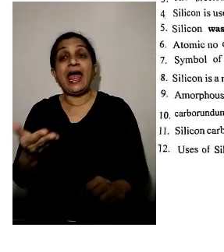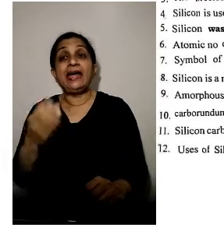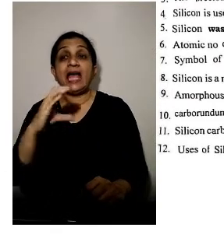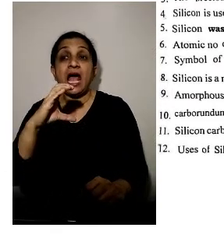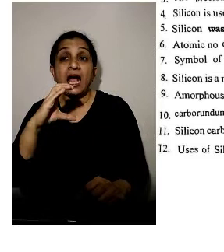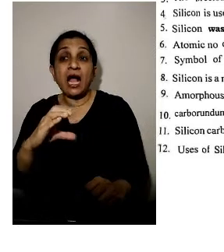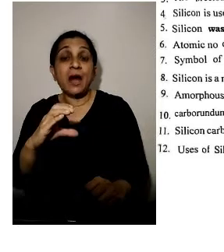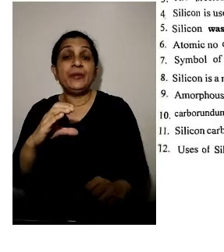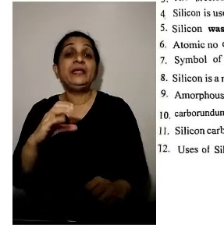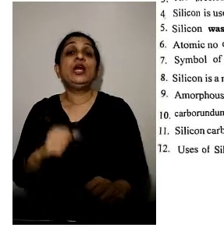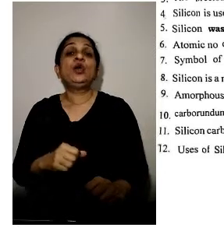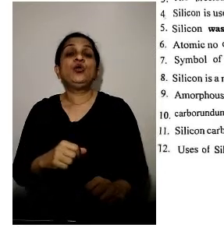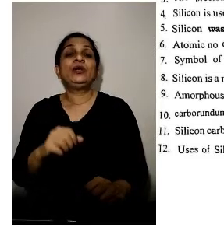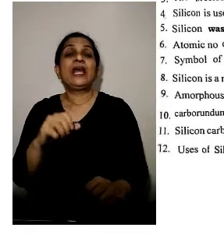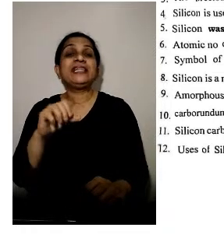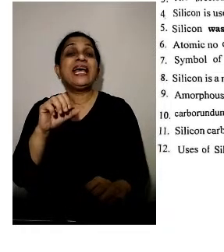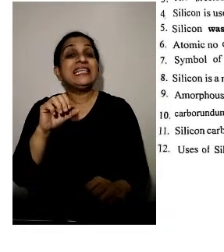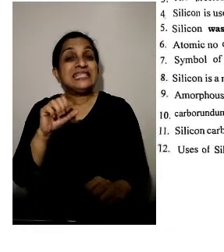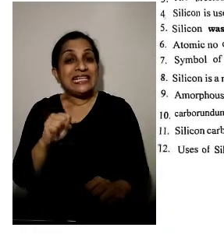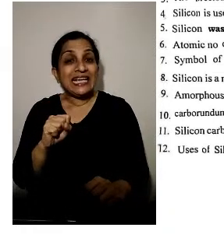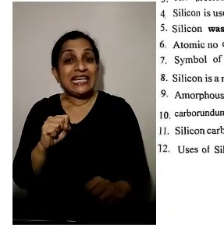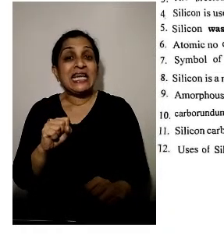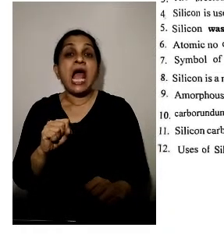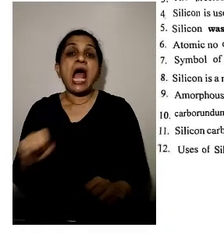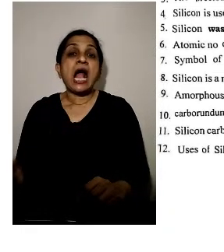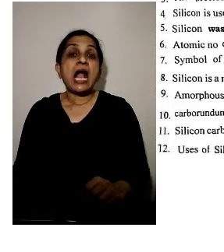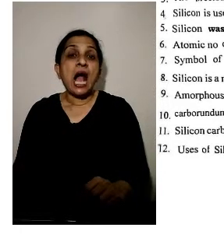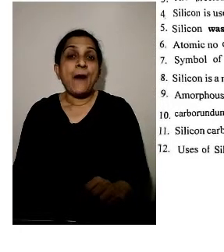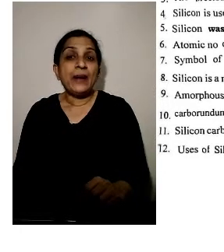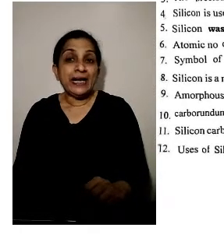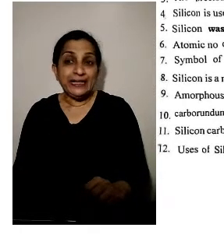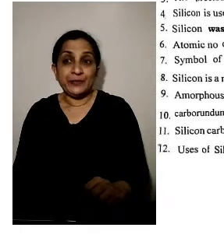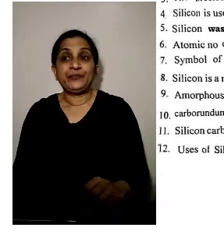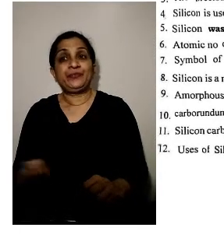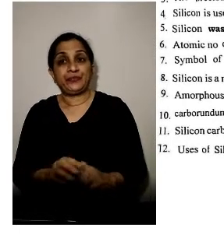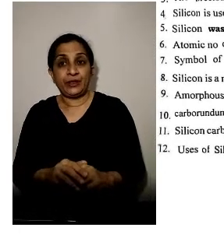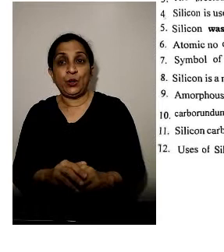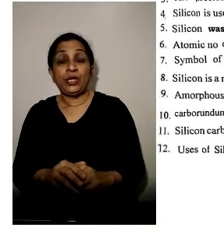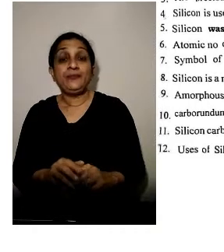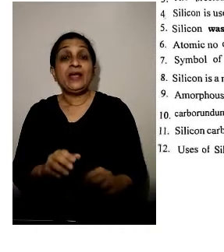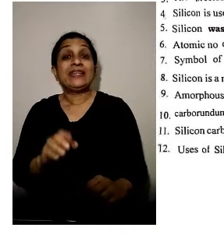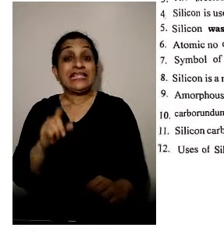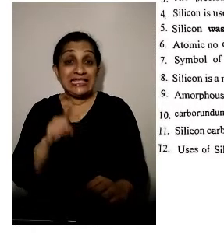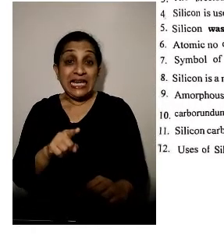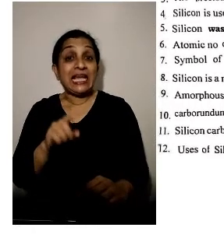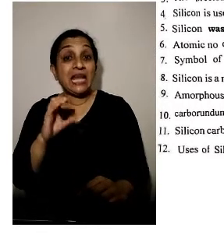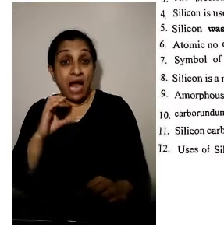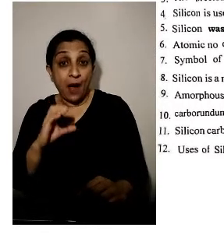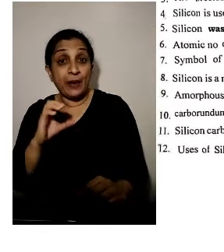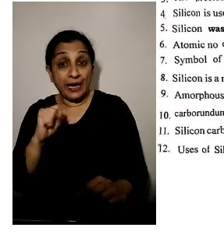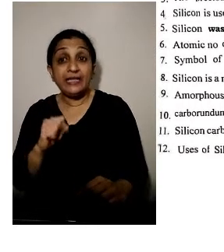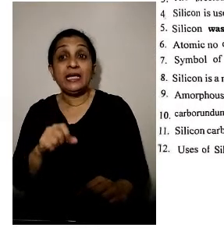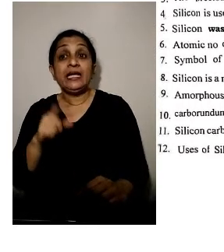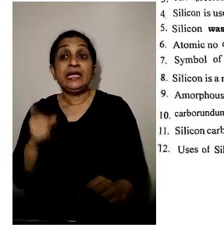and carbon known as silicon carbide. Then silicon